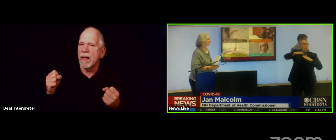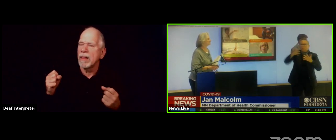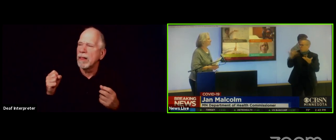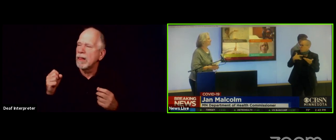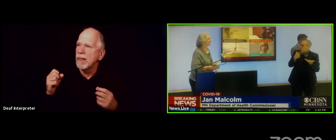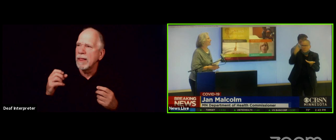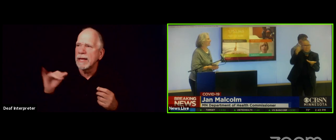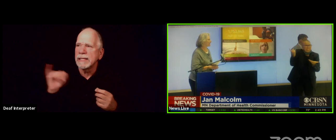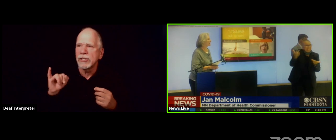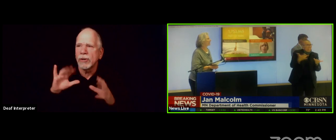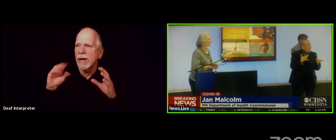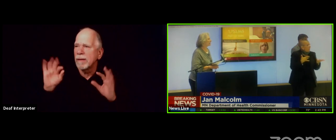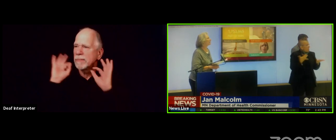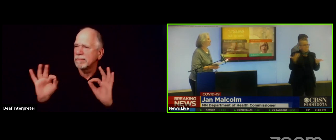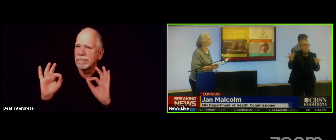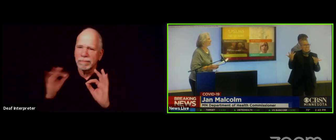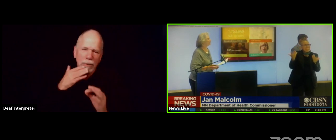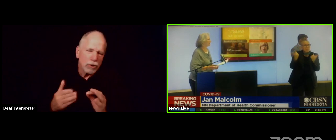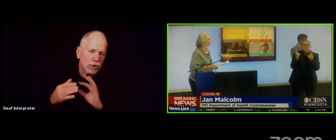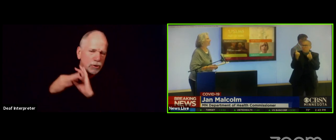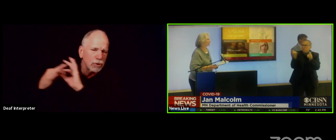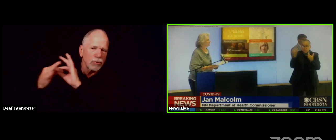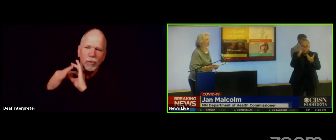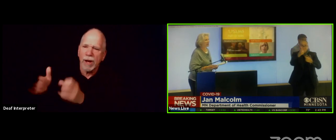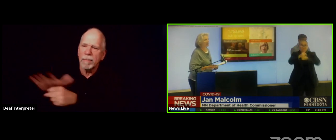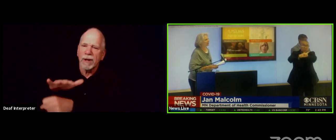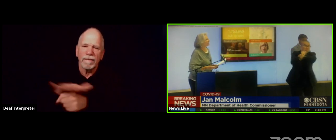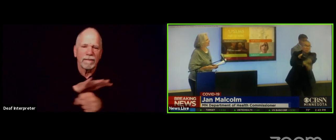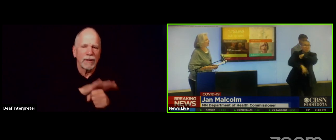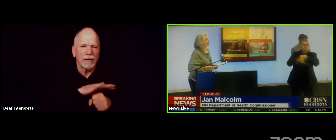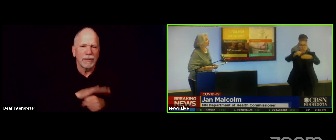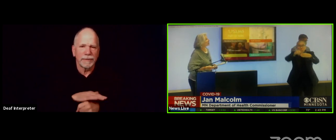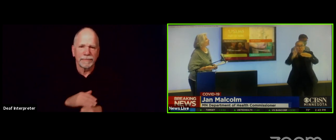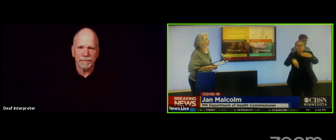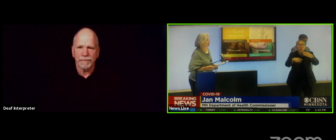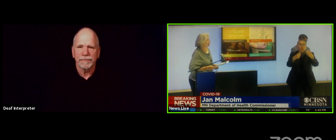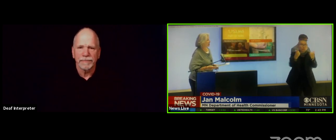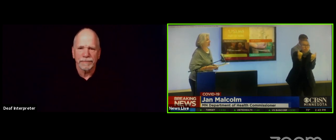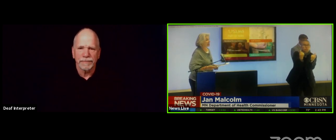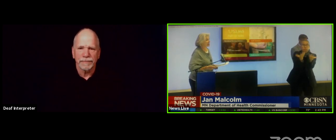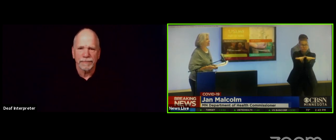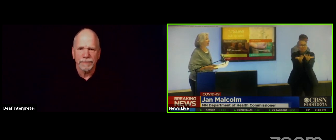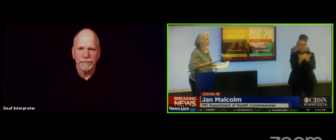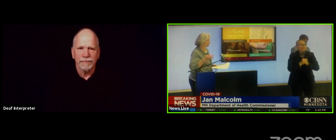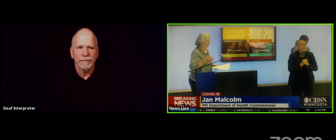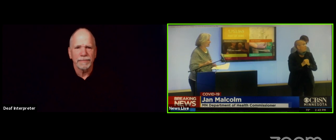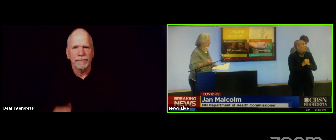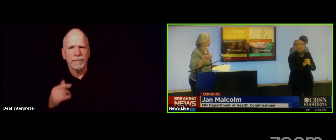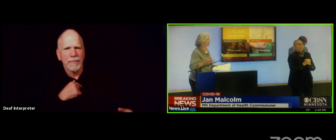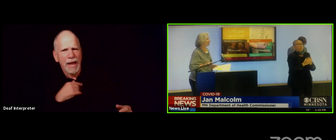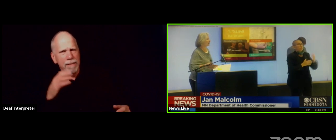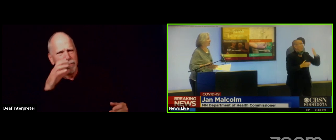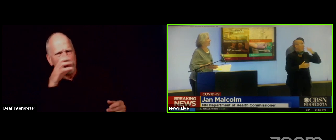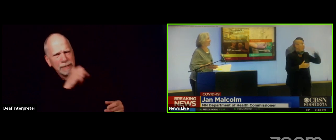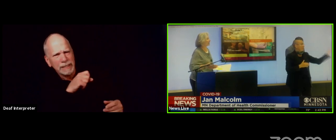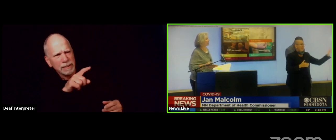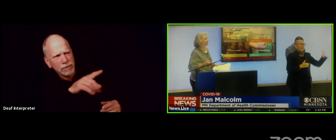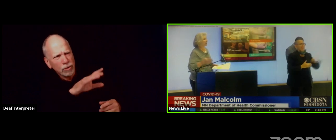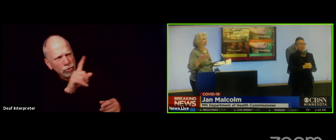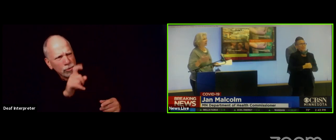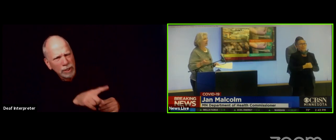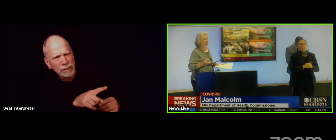do that as opposed to be forever. Thank you for the question. And yes, the guidance is very clear